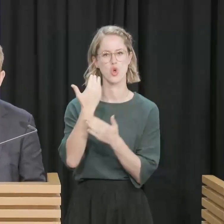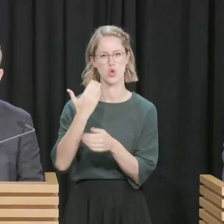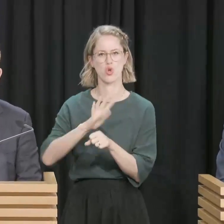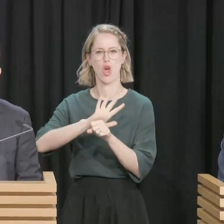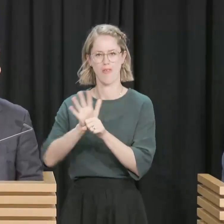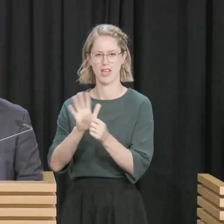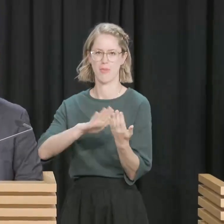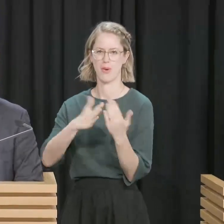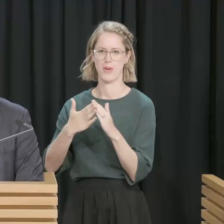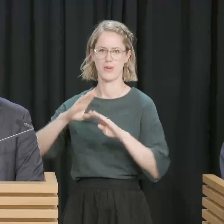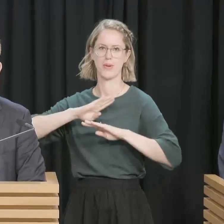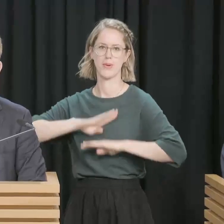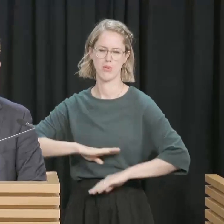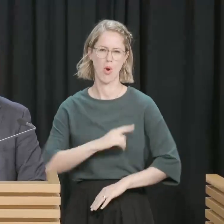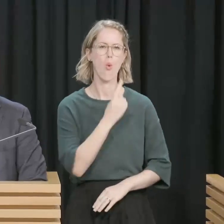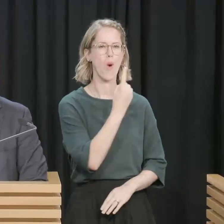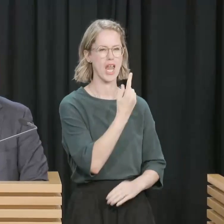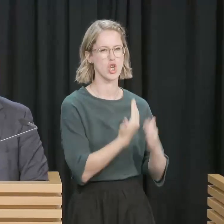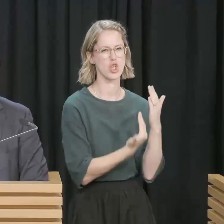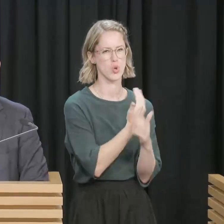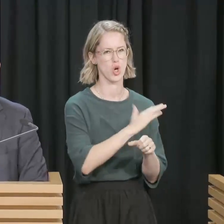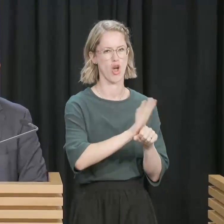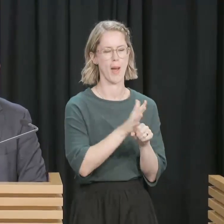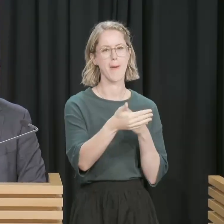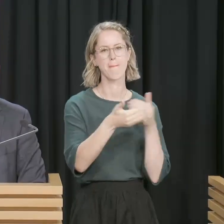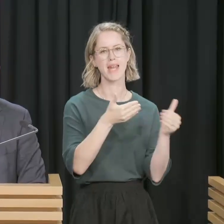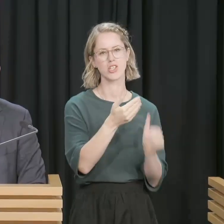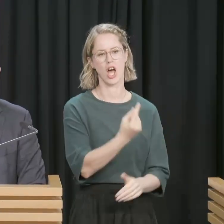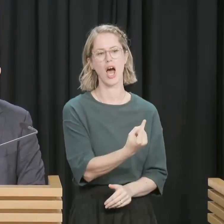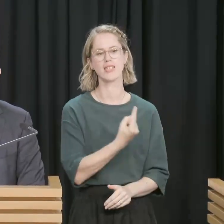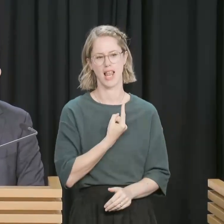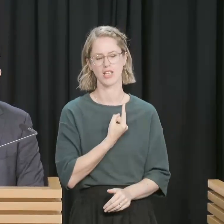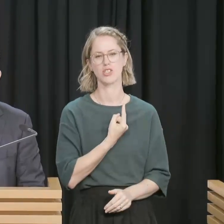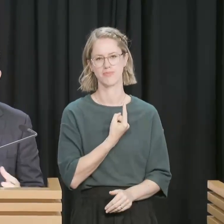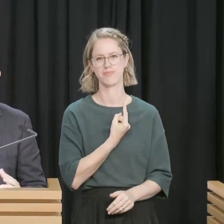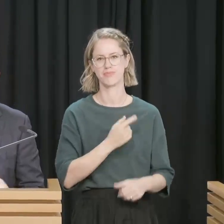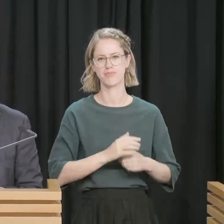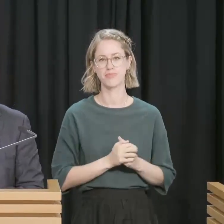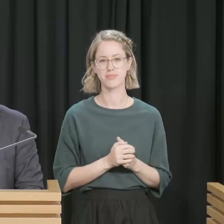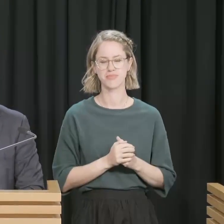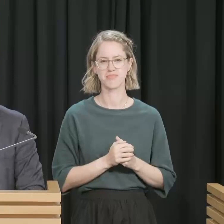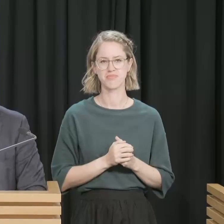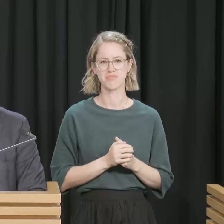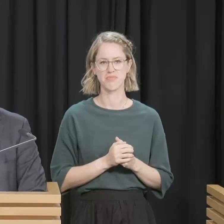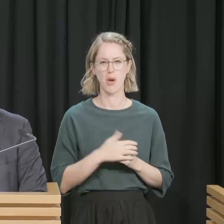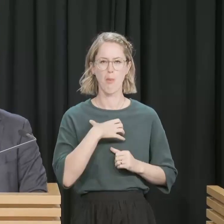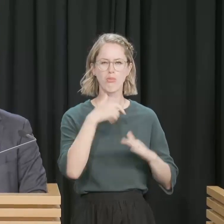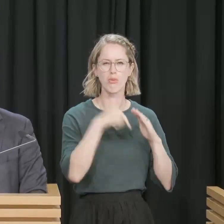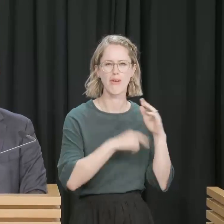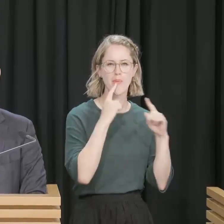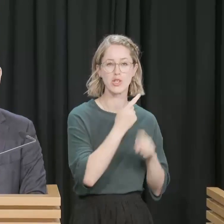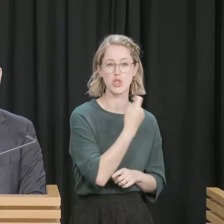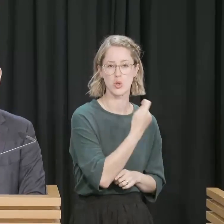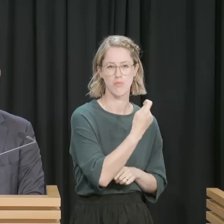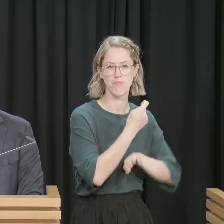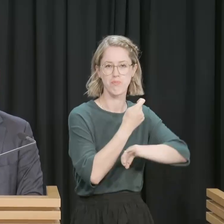in the community and just one case in managed isolation. We'll get into the usual daily update shortly, but